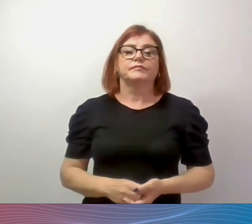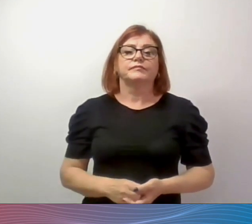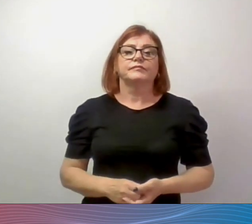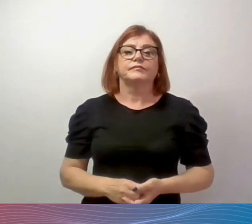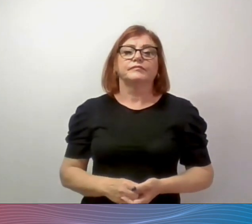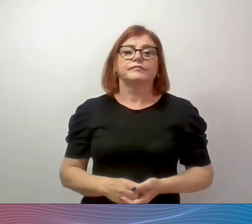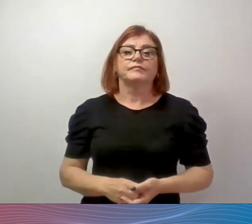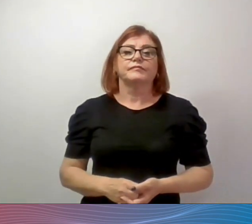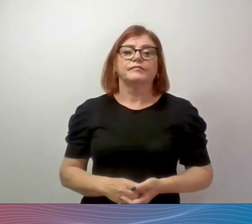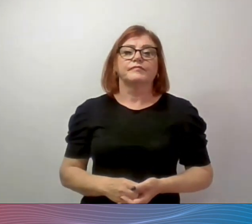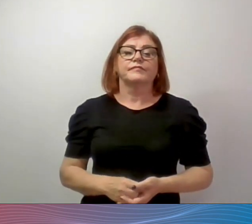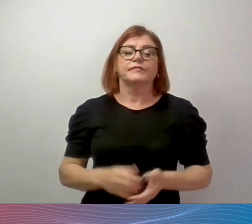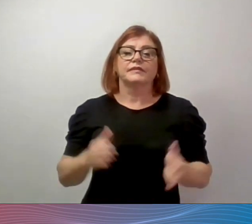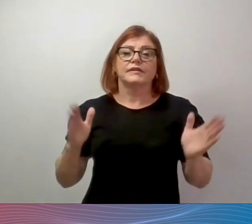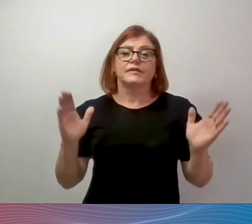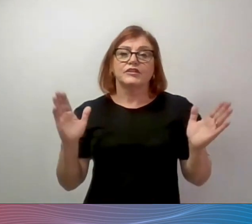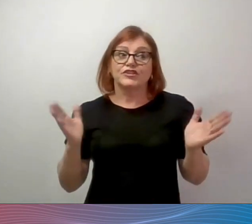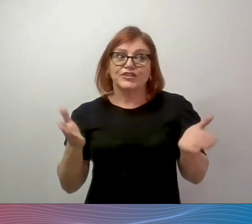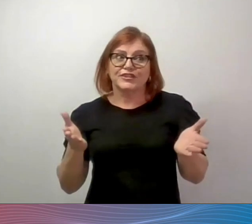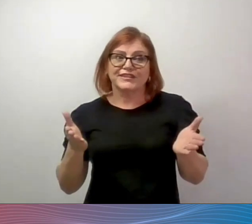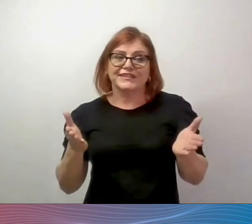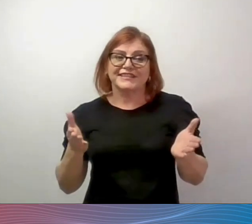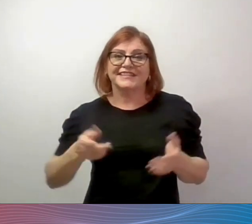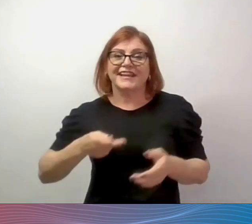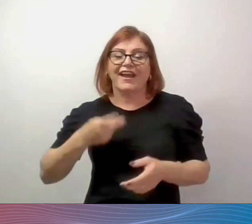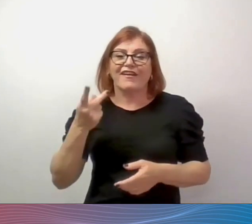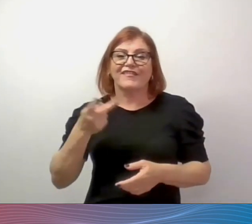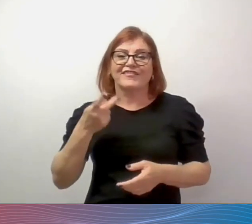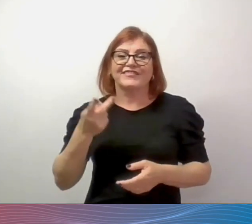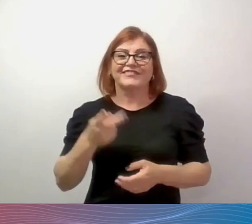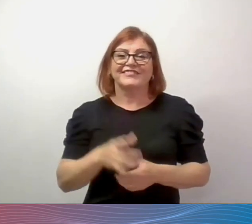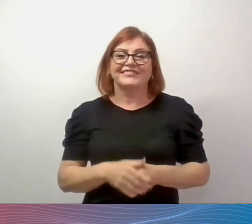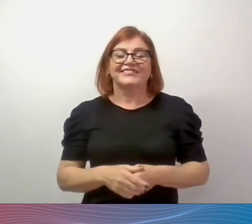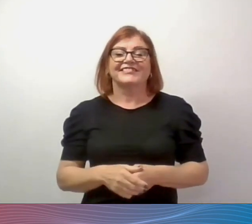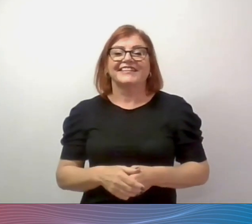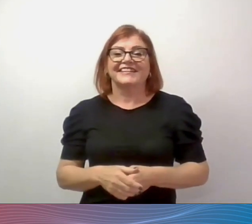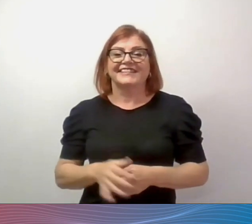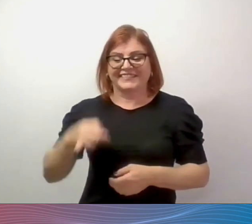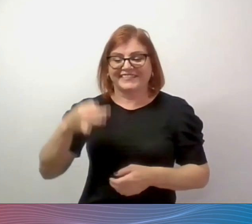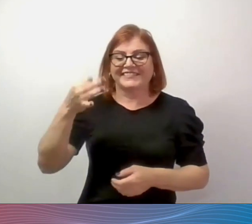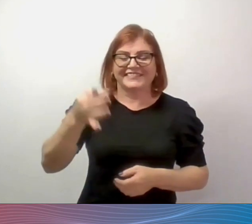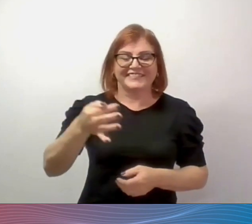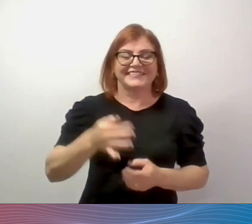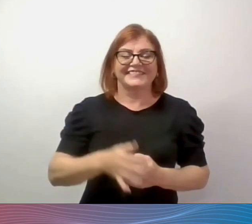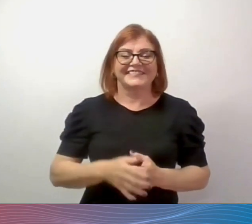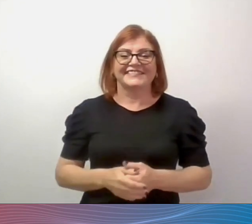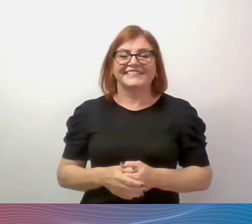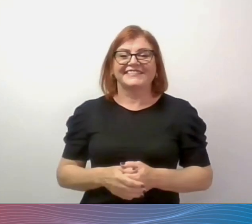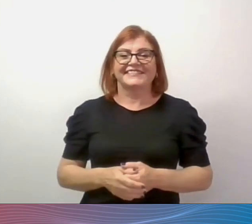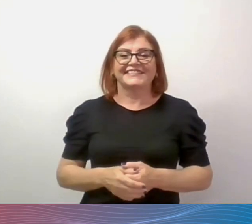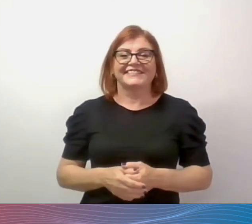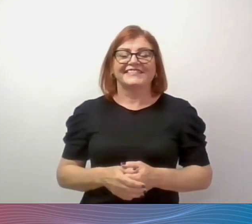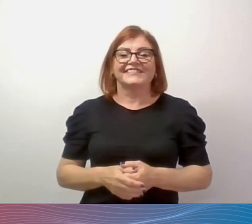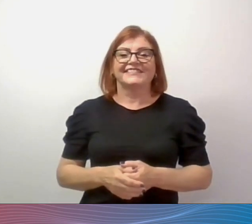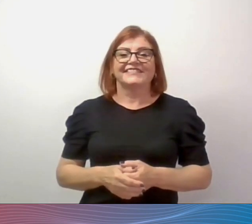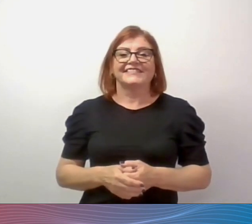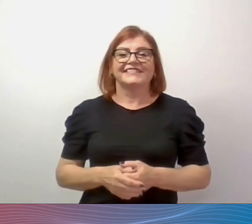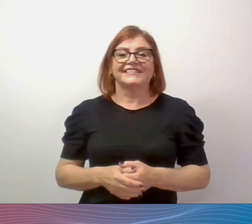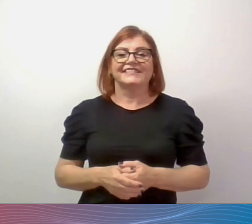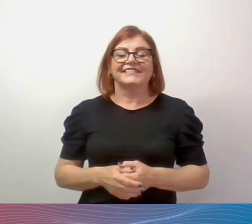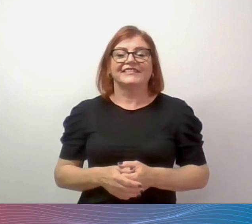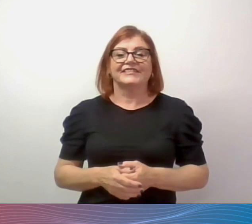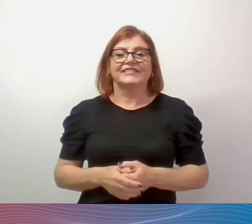antecipar um pouco também da Flórida. And I will anticipate a little bit Florida. Ao mesmo tempo que você está